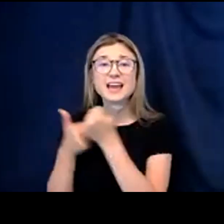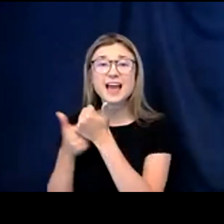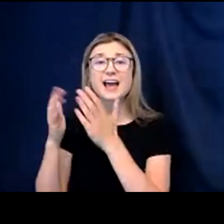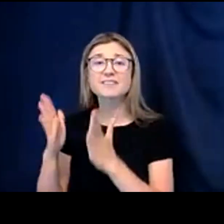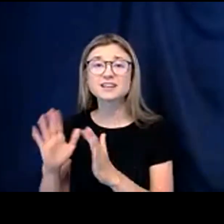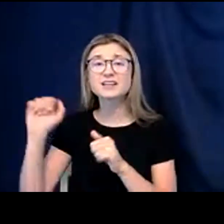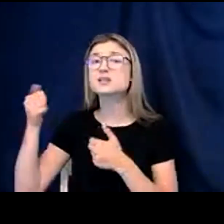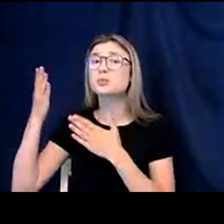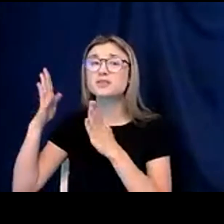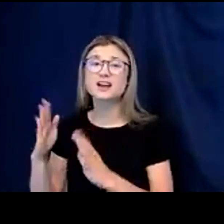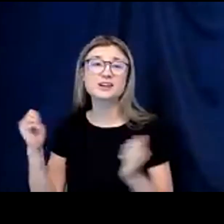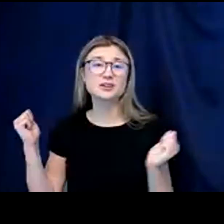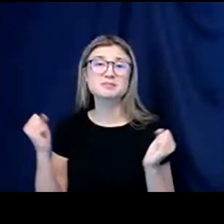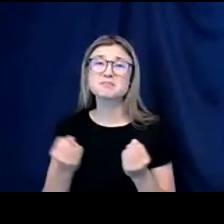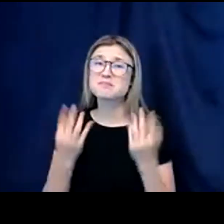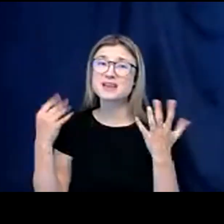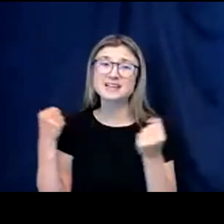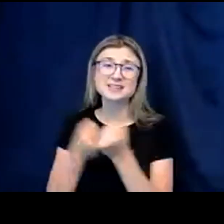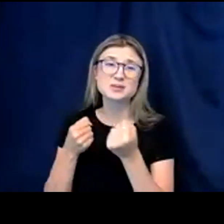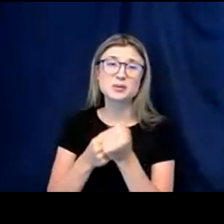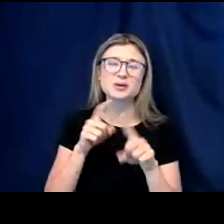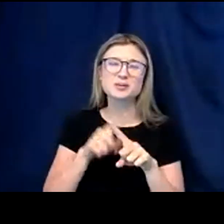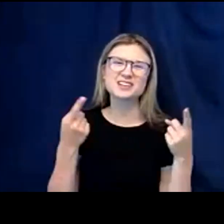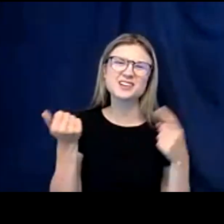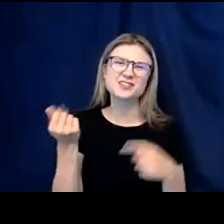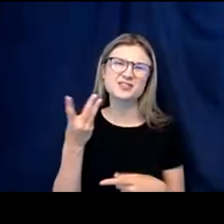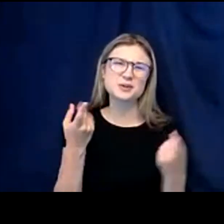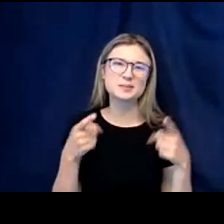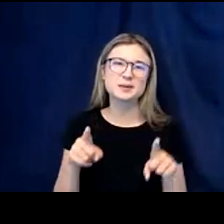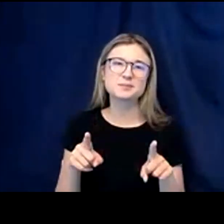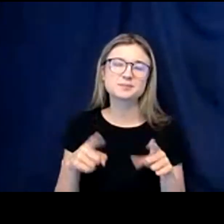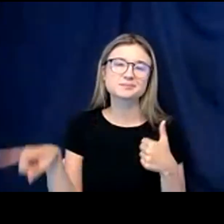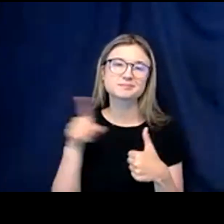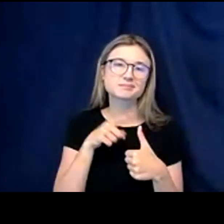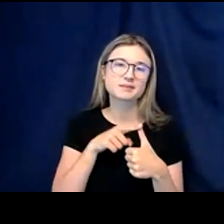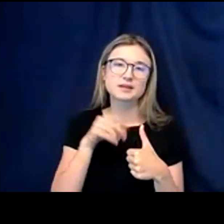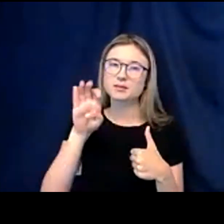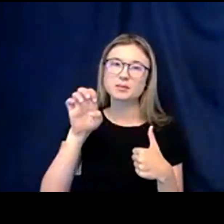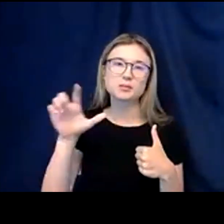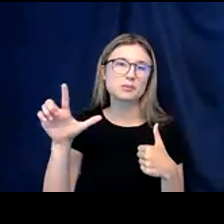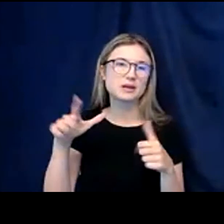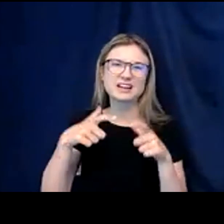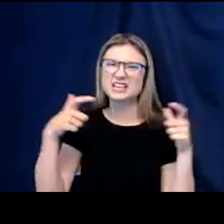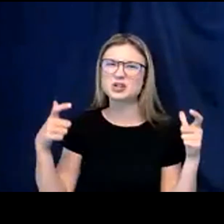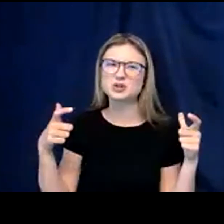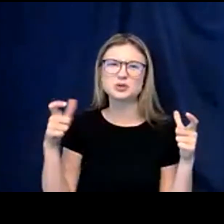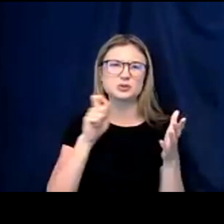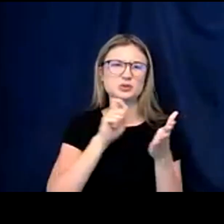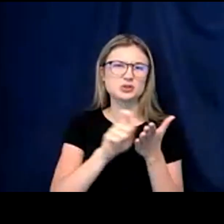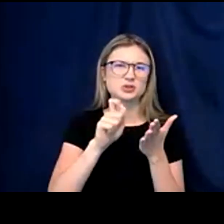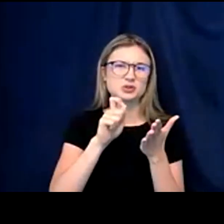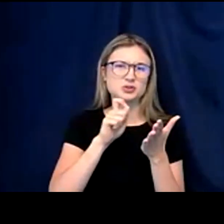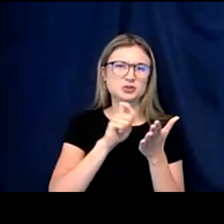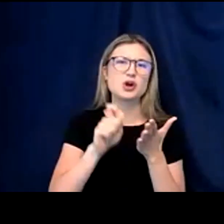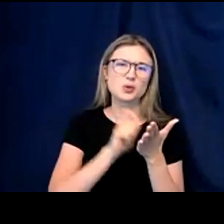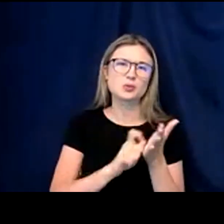providers. What ended up happening, a couple different things happened. One is that the bill got a huge fiscal note put on it that we